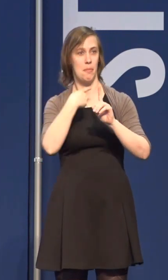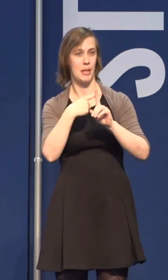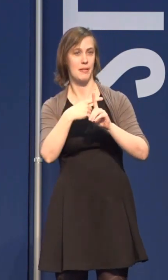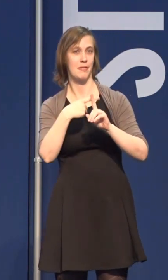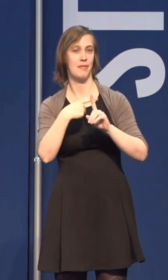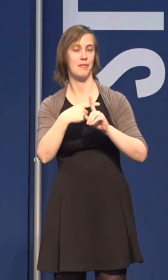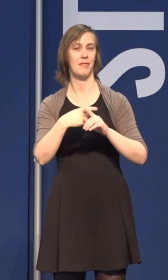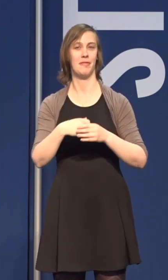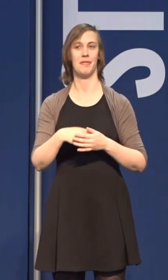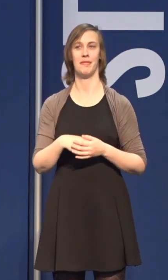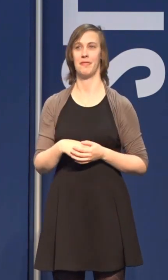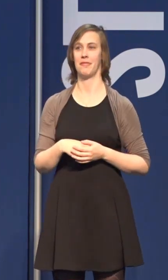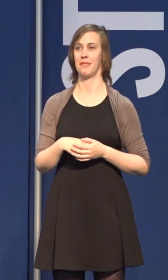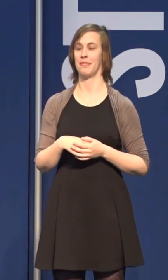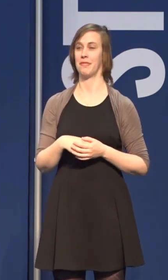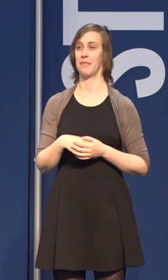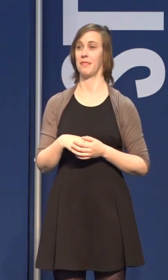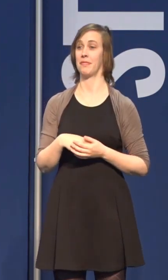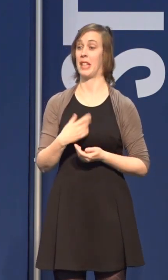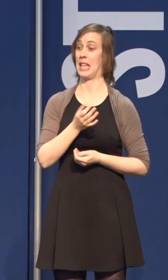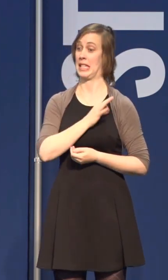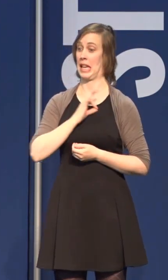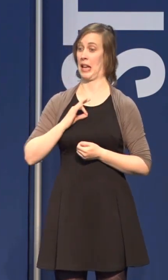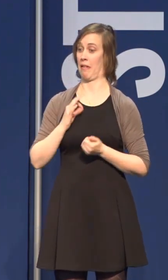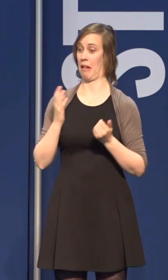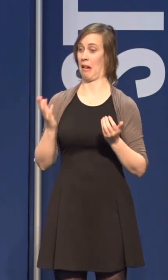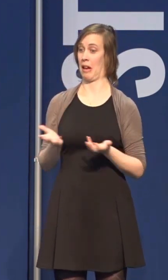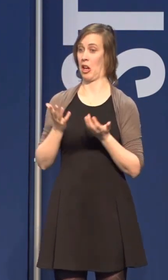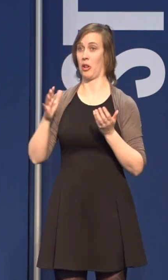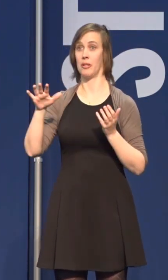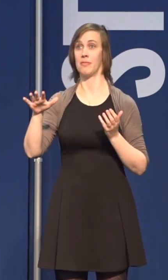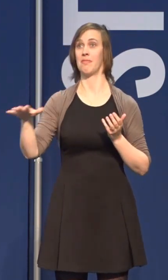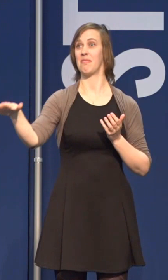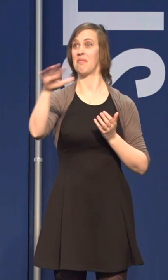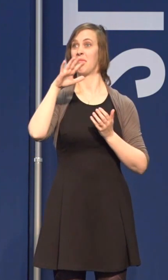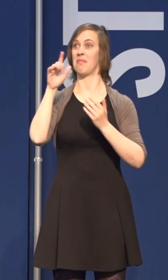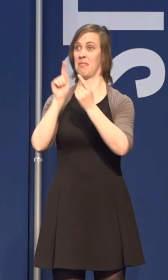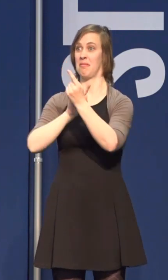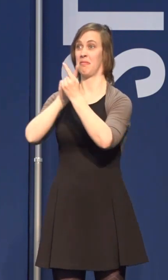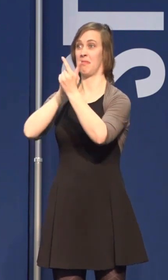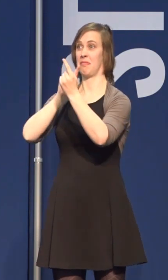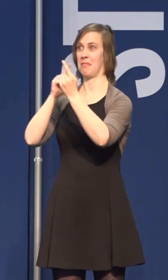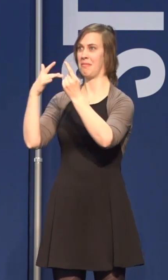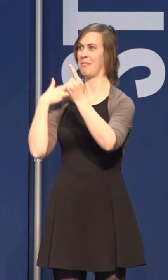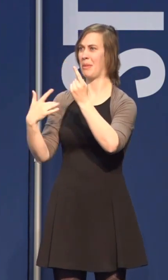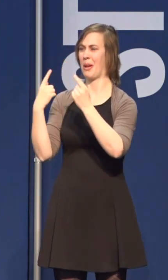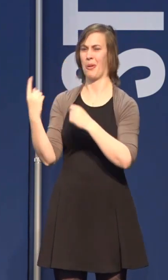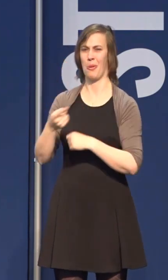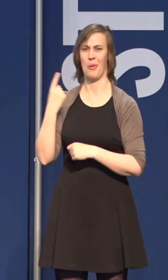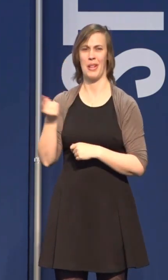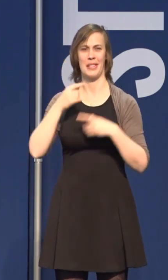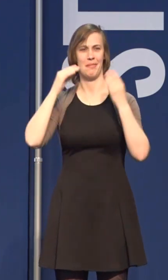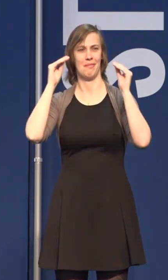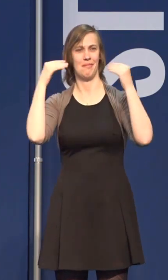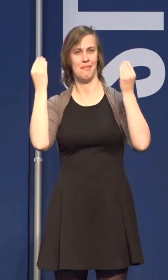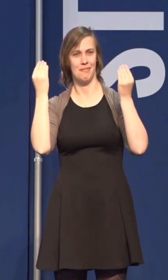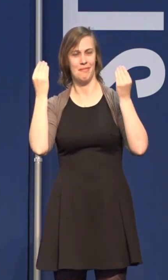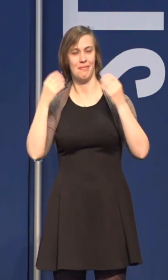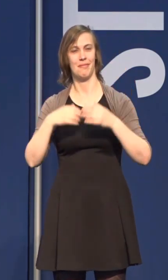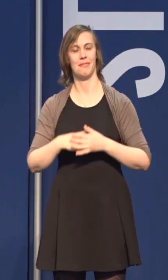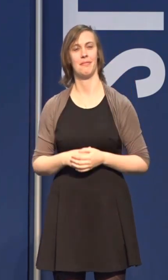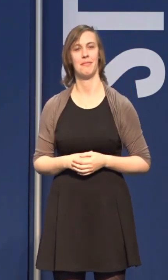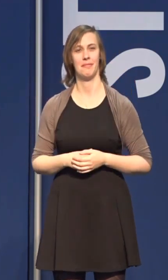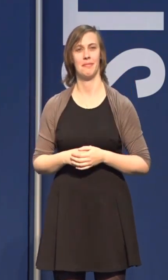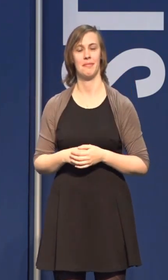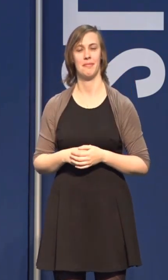seen a faculty member on or off campus that wasn't smiling. In every warm welcome, in every smile,